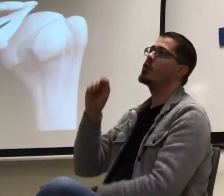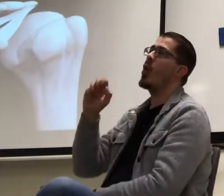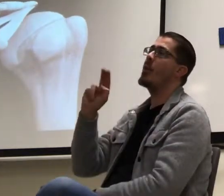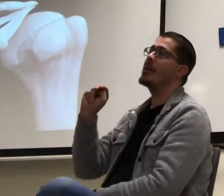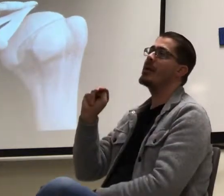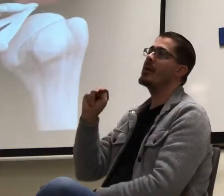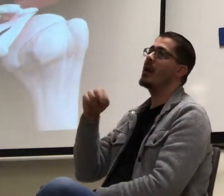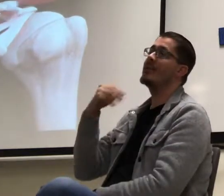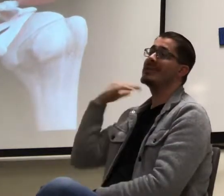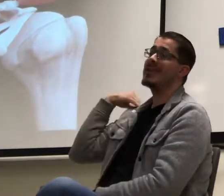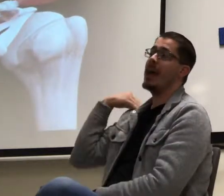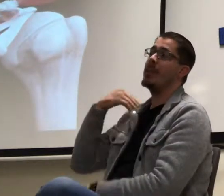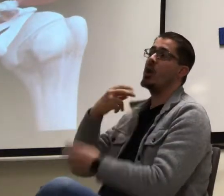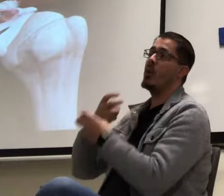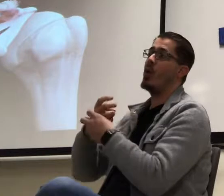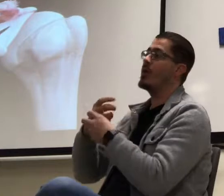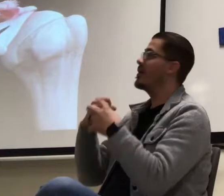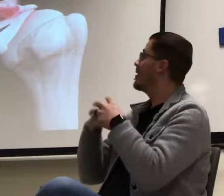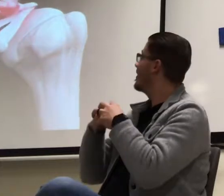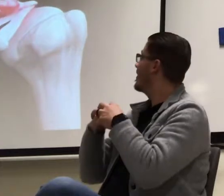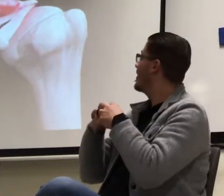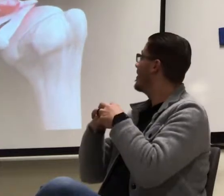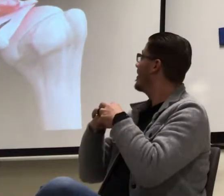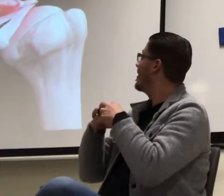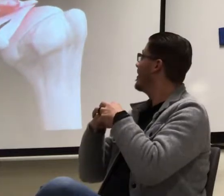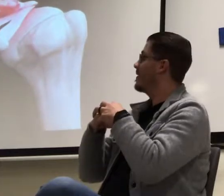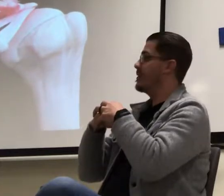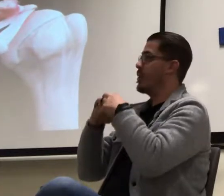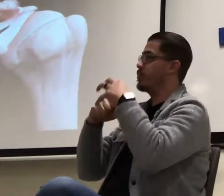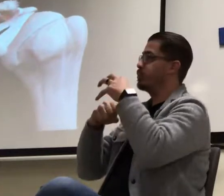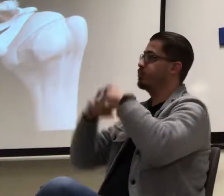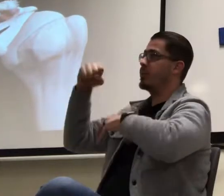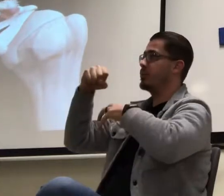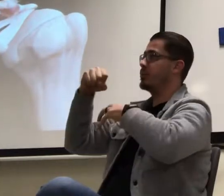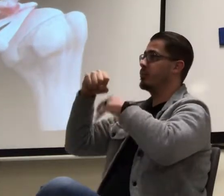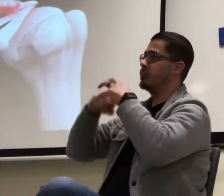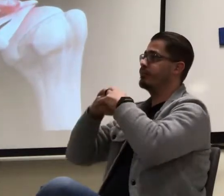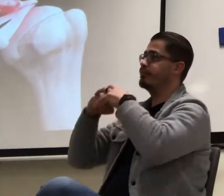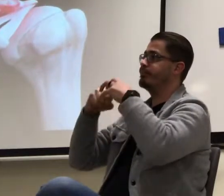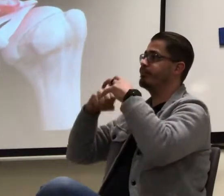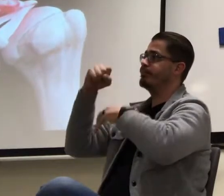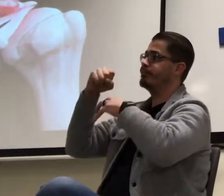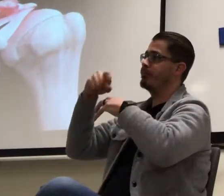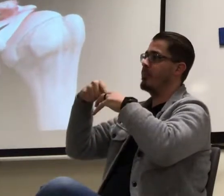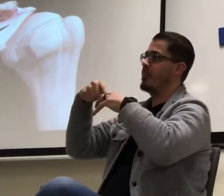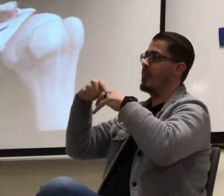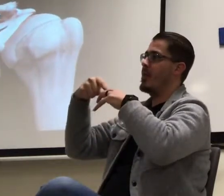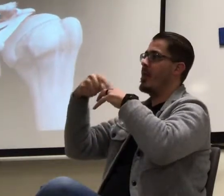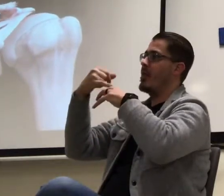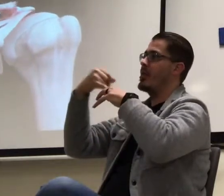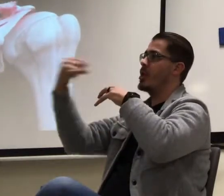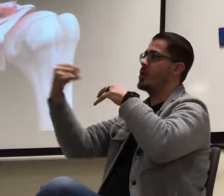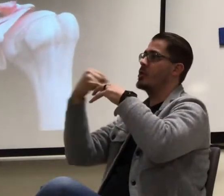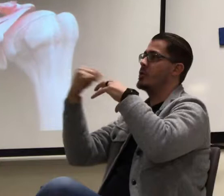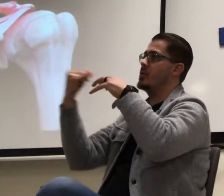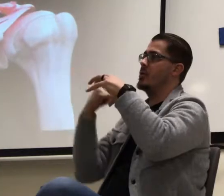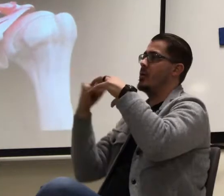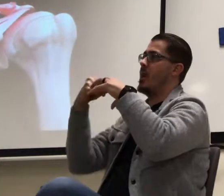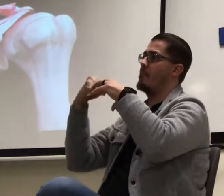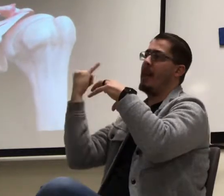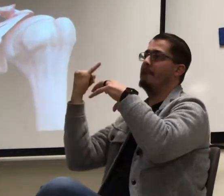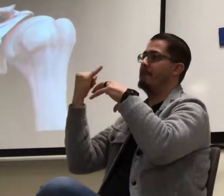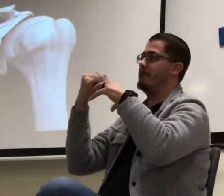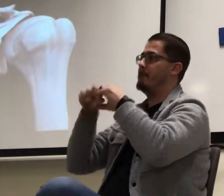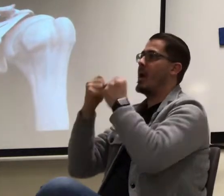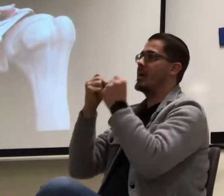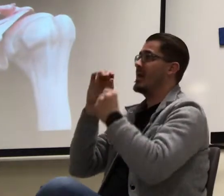the scapular bone. This animation demonstrates a grade 3 type of acromioclavicular joint dislocation, which is a severe type